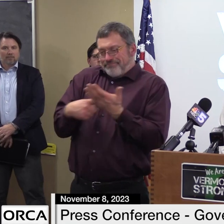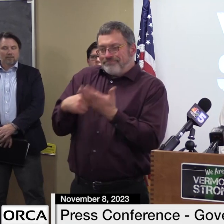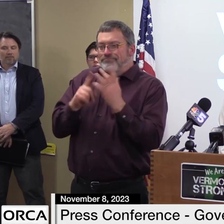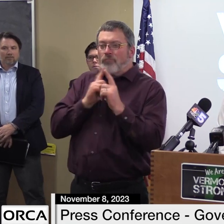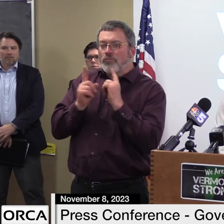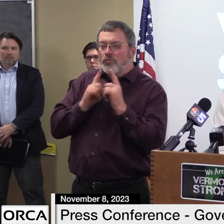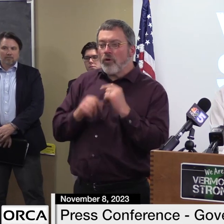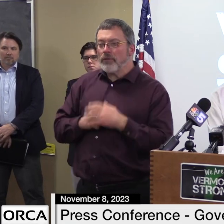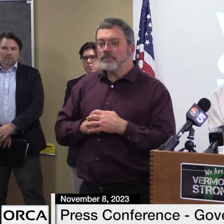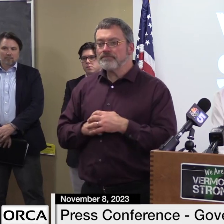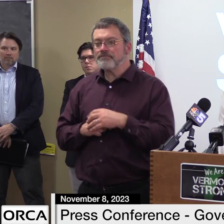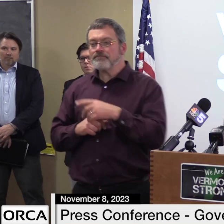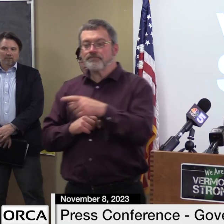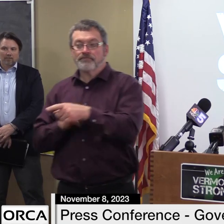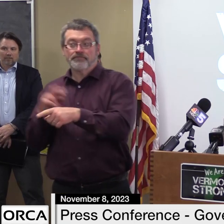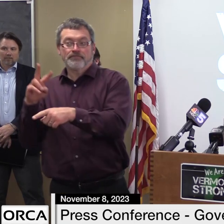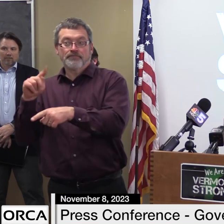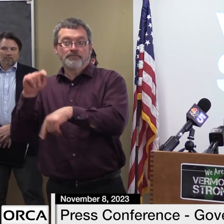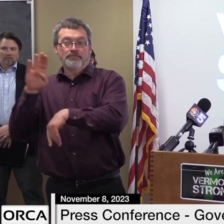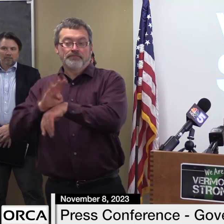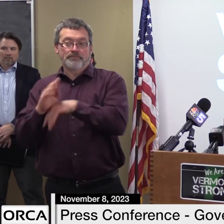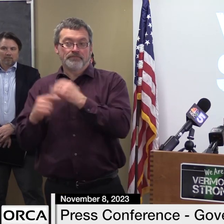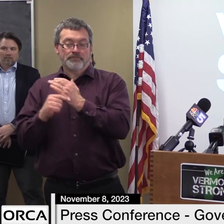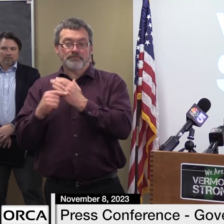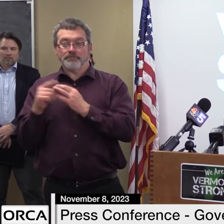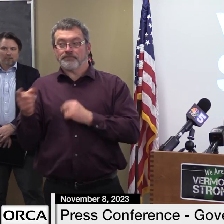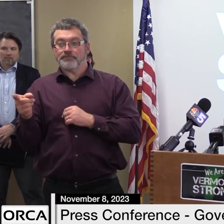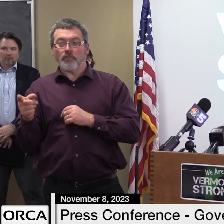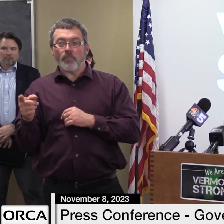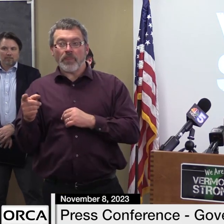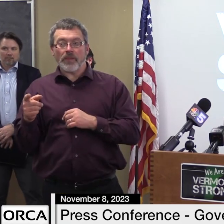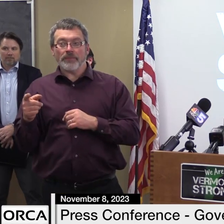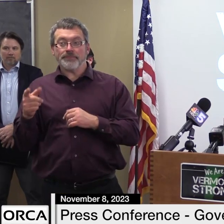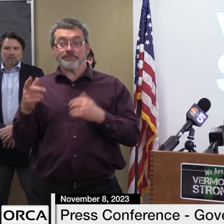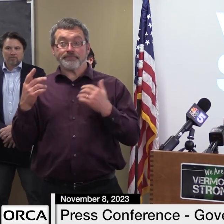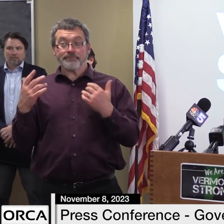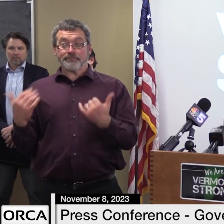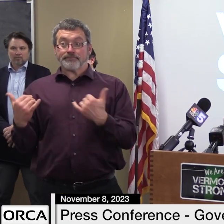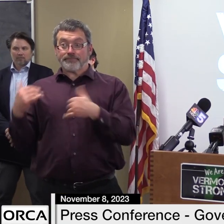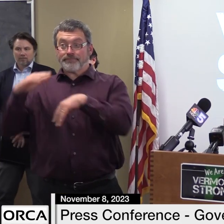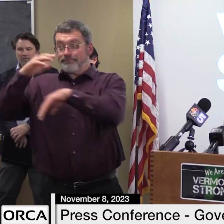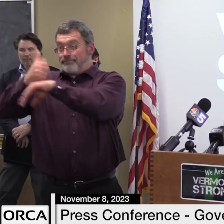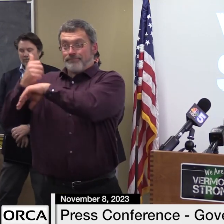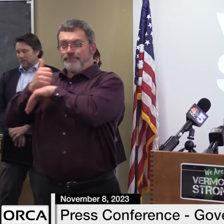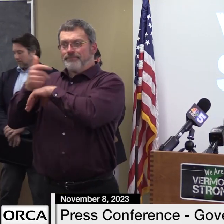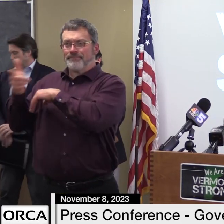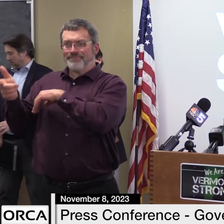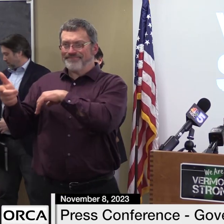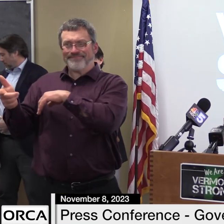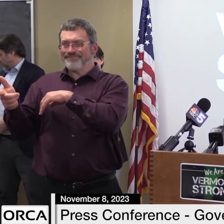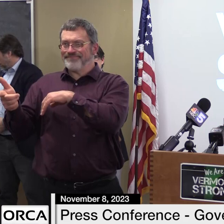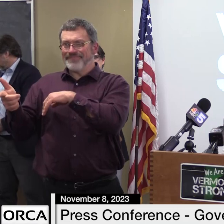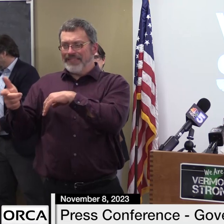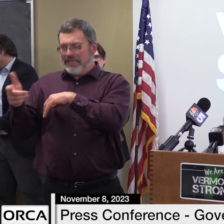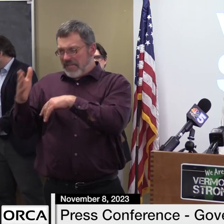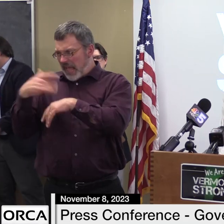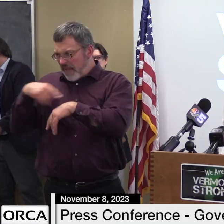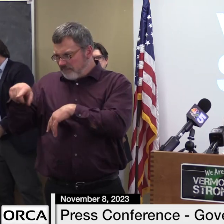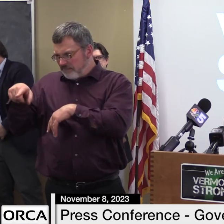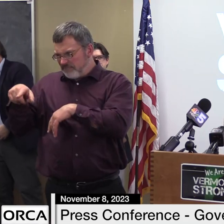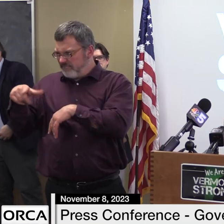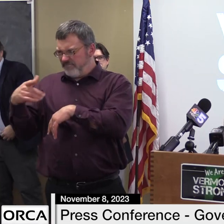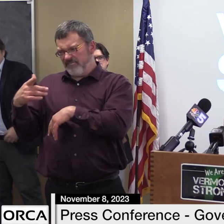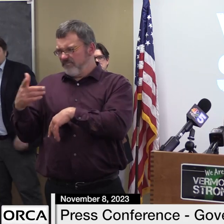Do you have any data on what might be called existing housing but uninhabitable at the moment? I'm sure we have